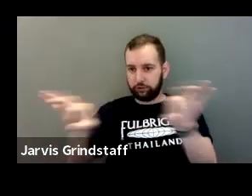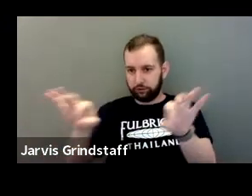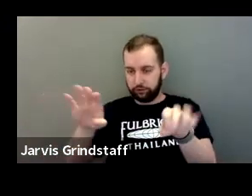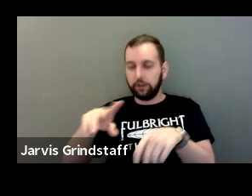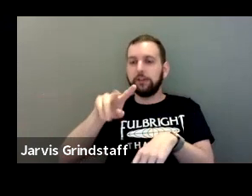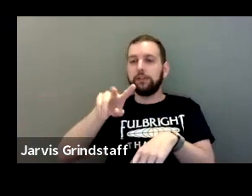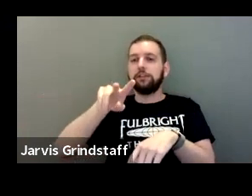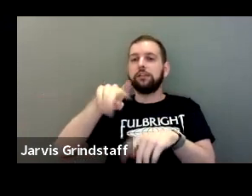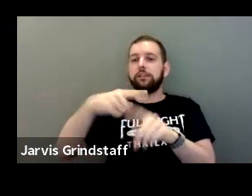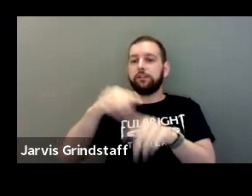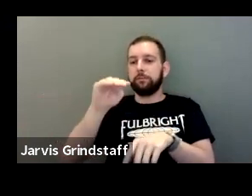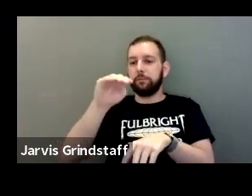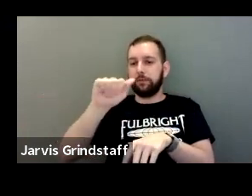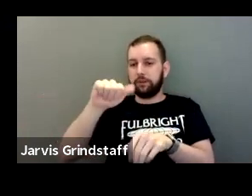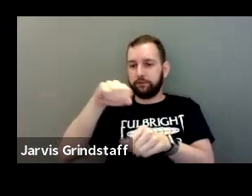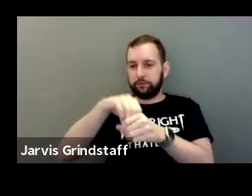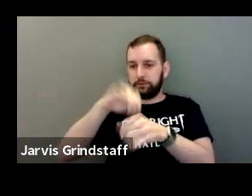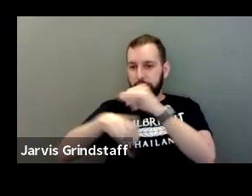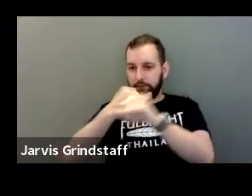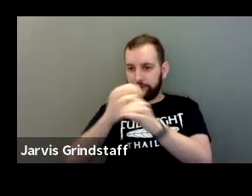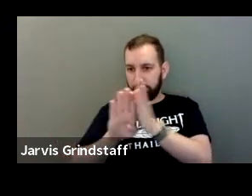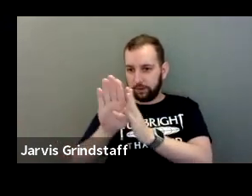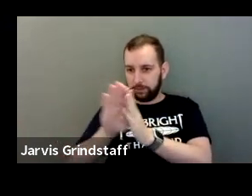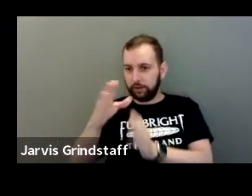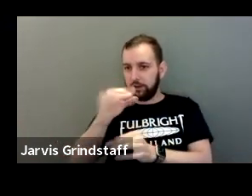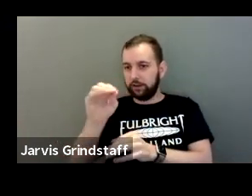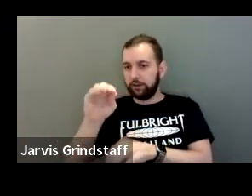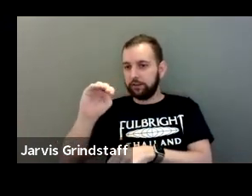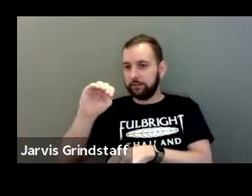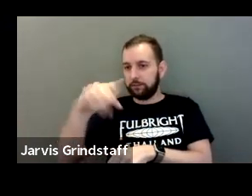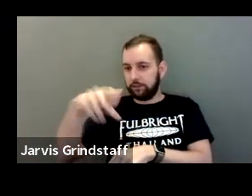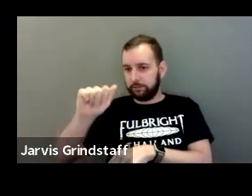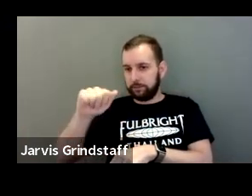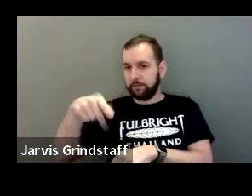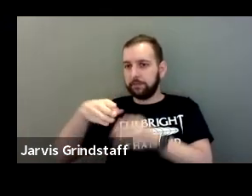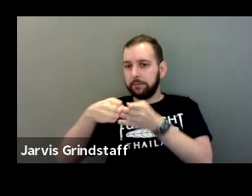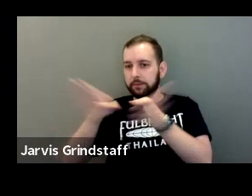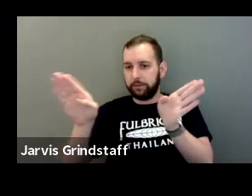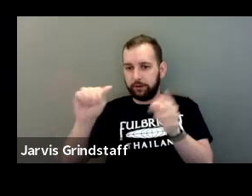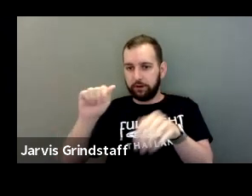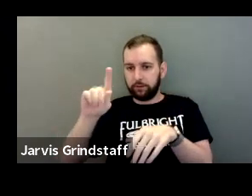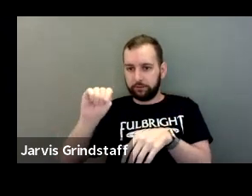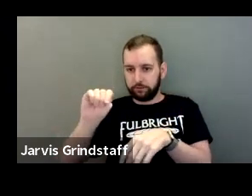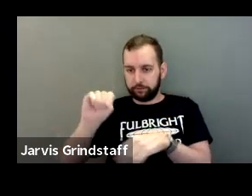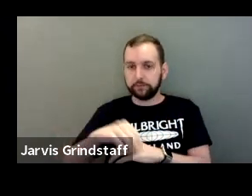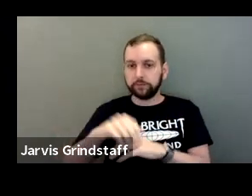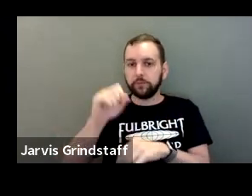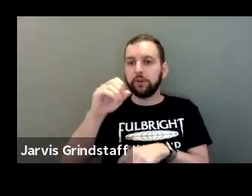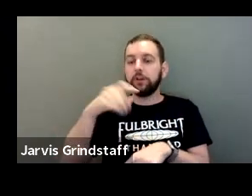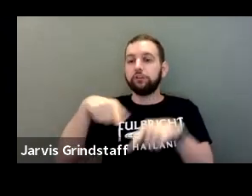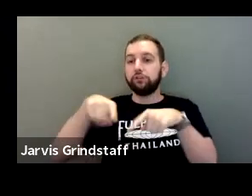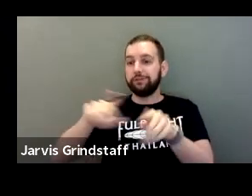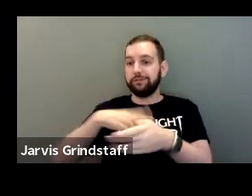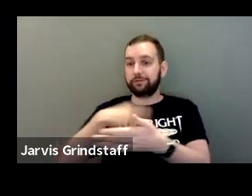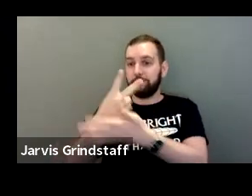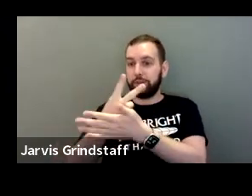Gallaudet with a business degree and a master's in international development and an MPA. That's a